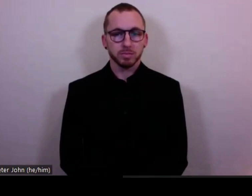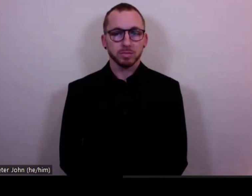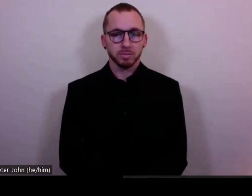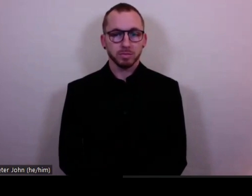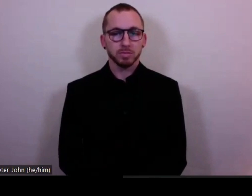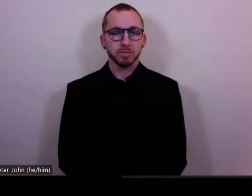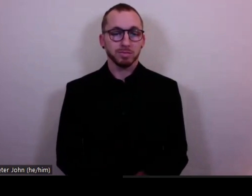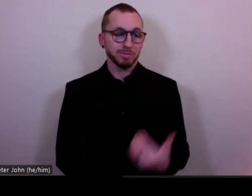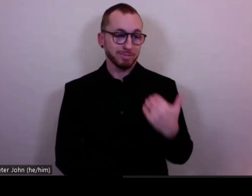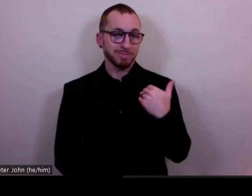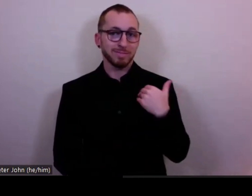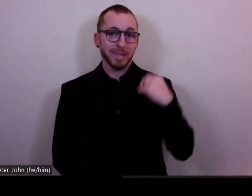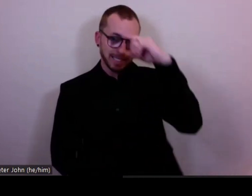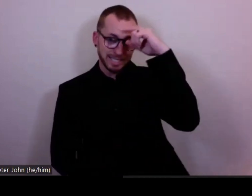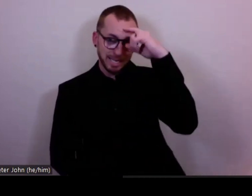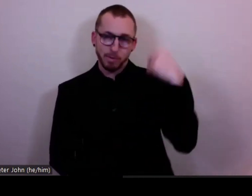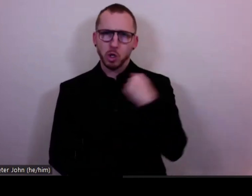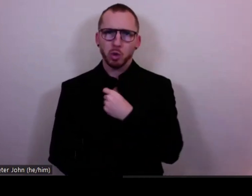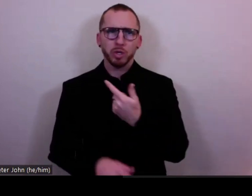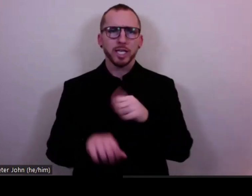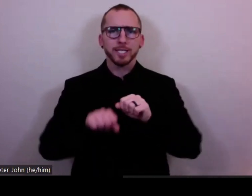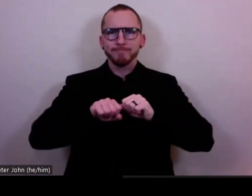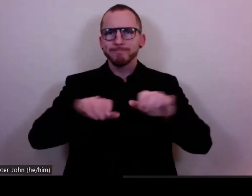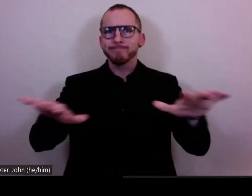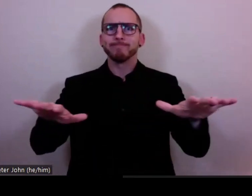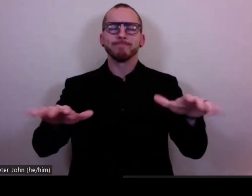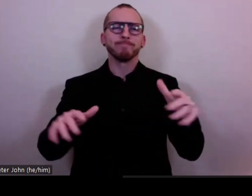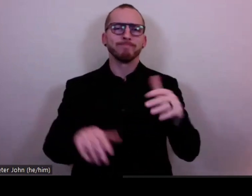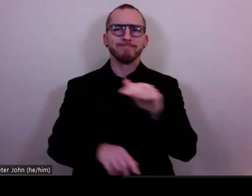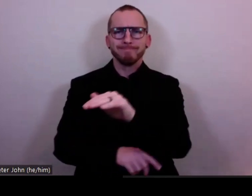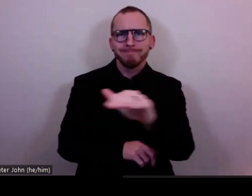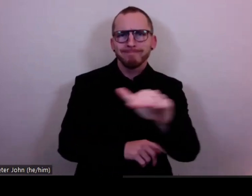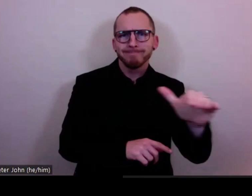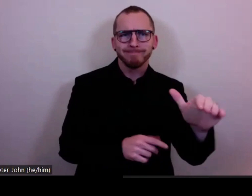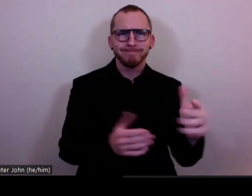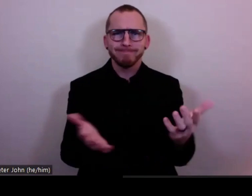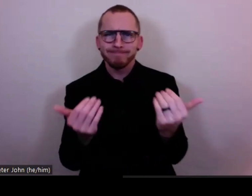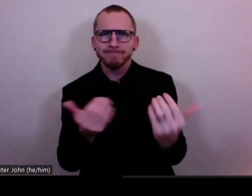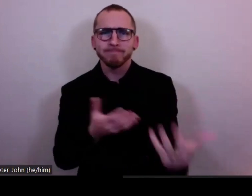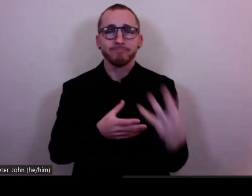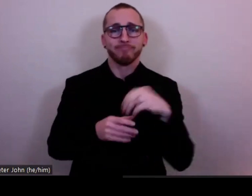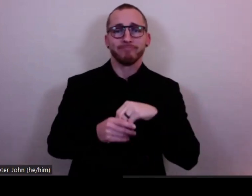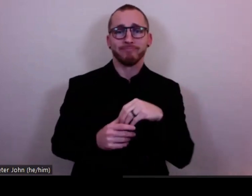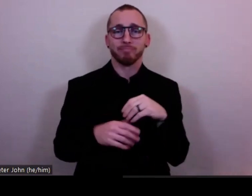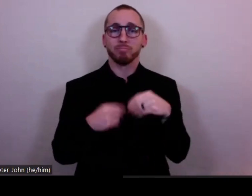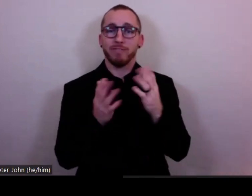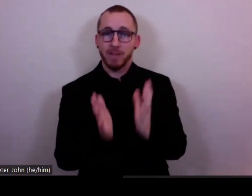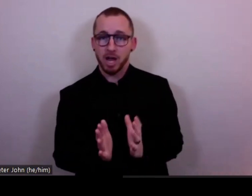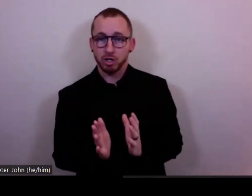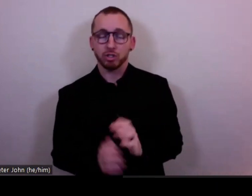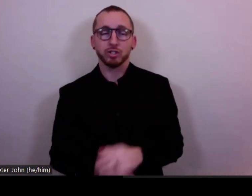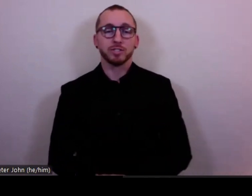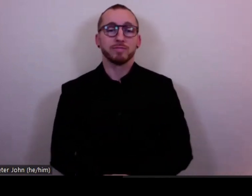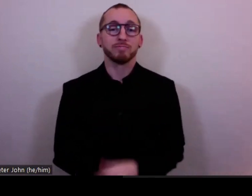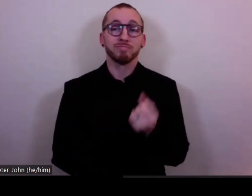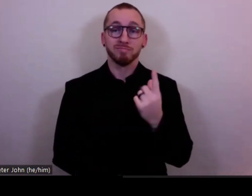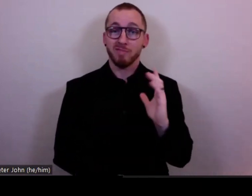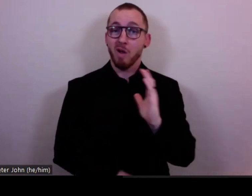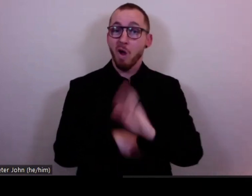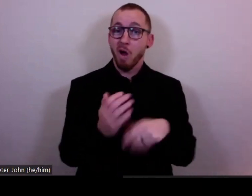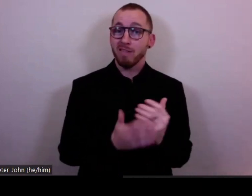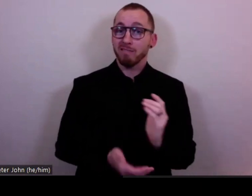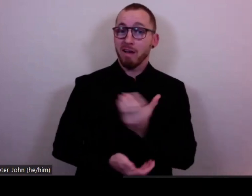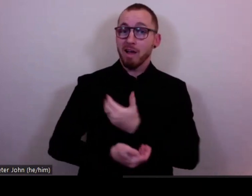to join us on this journey that we're on to become more trauma-informed. And I'm happy to say all our partners that are in our